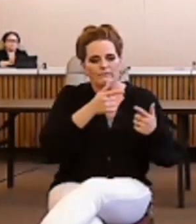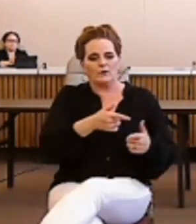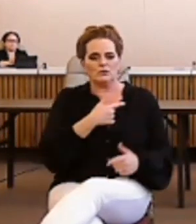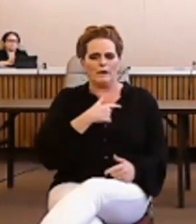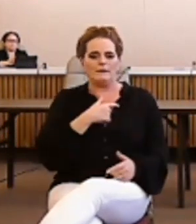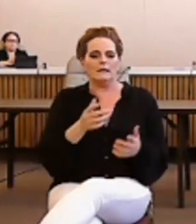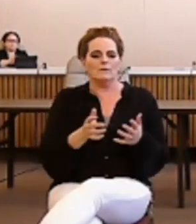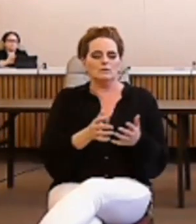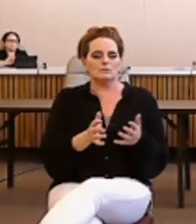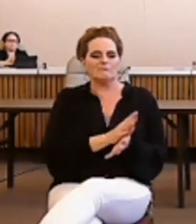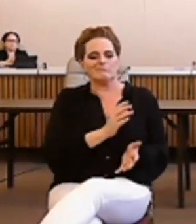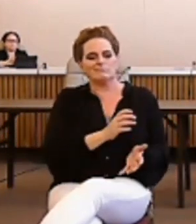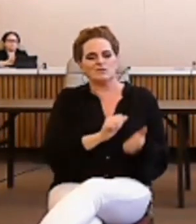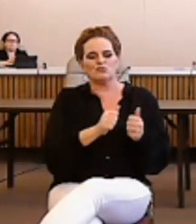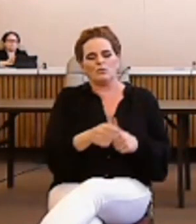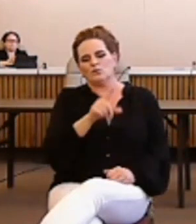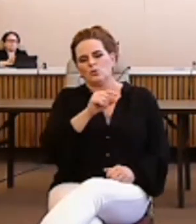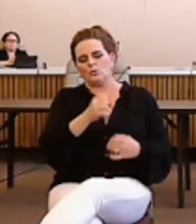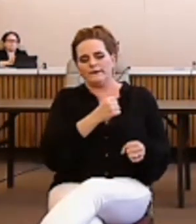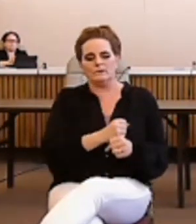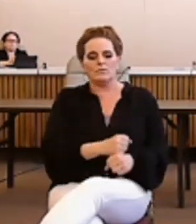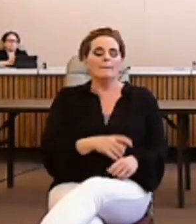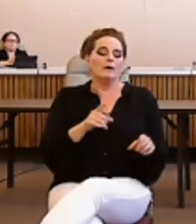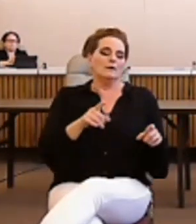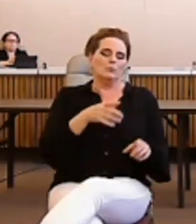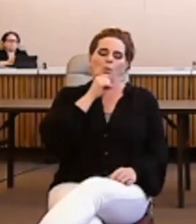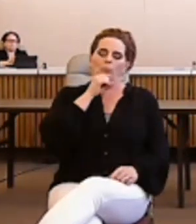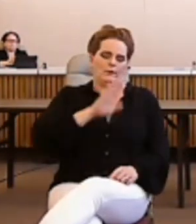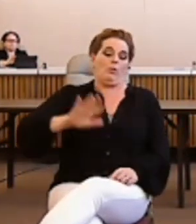long time. But there was an old farmhouse at the corner there a long time ago.